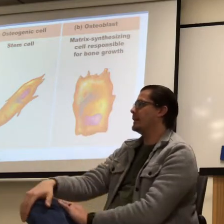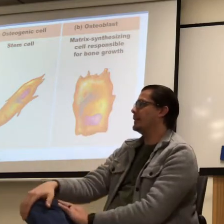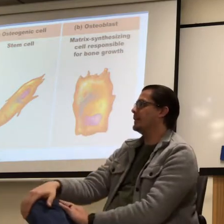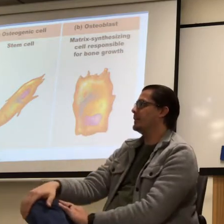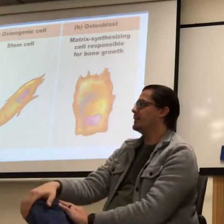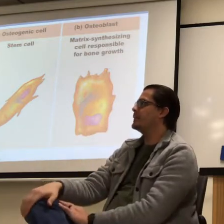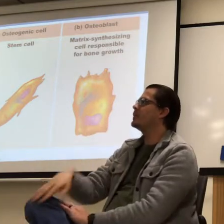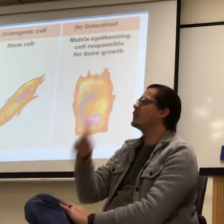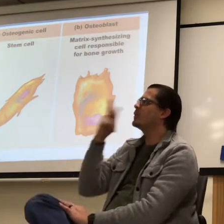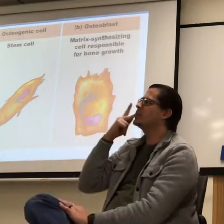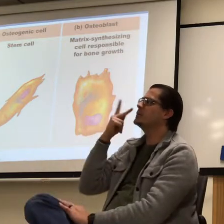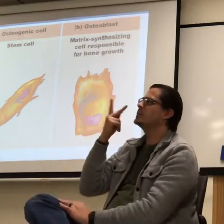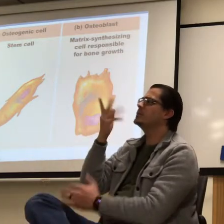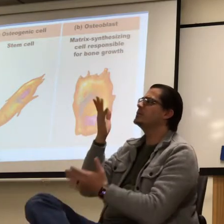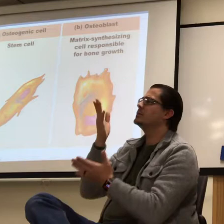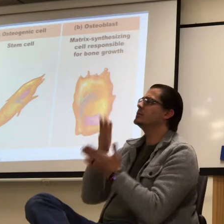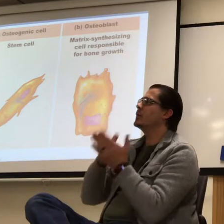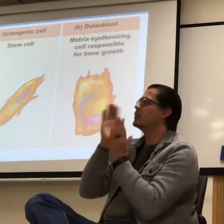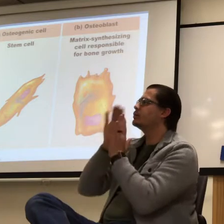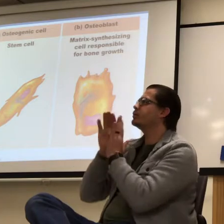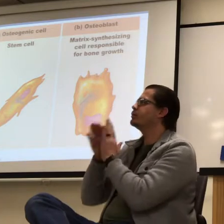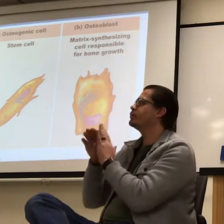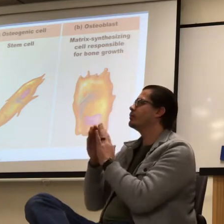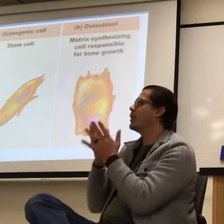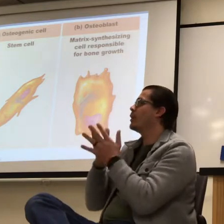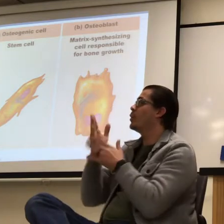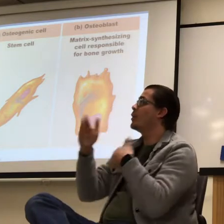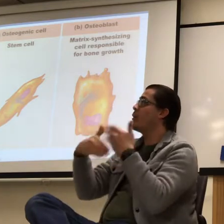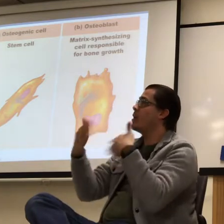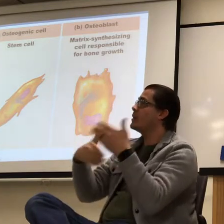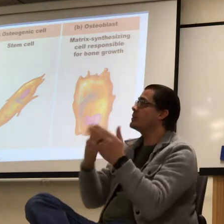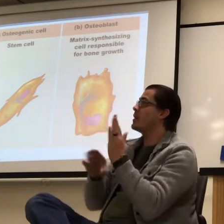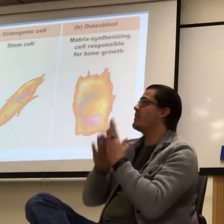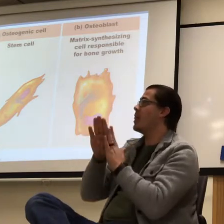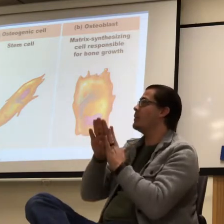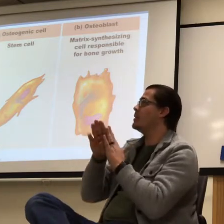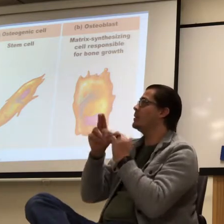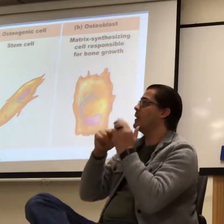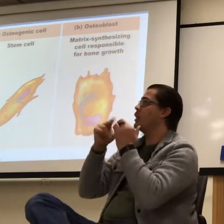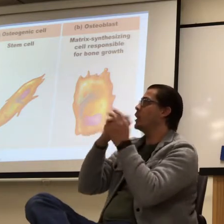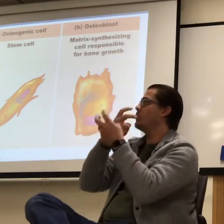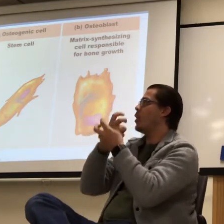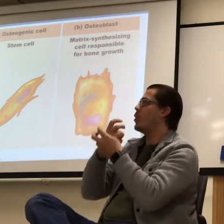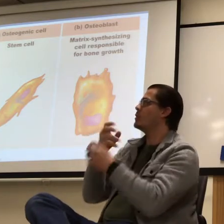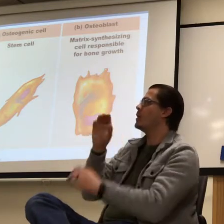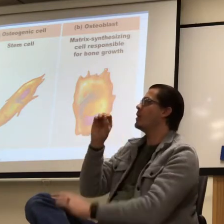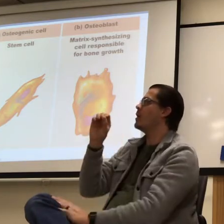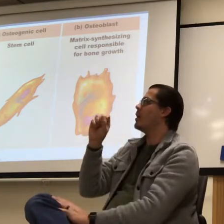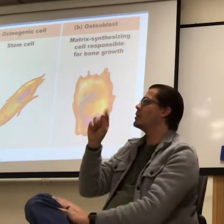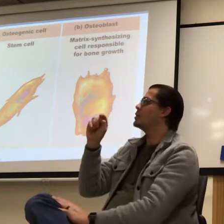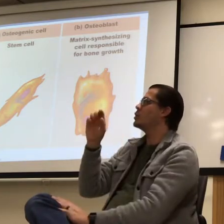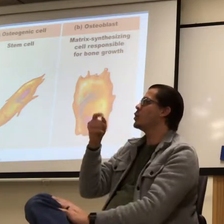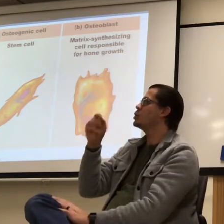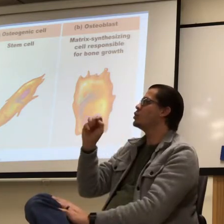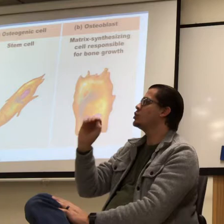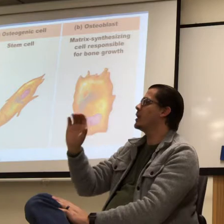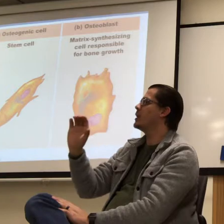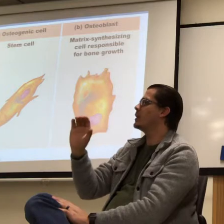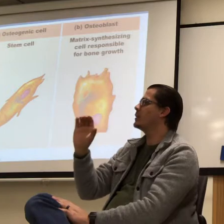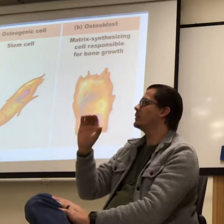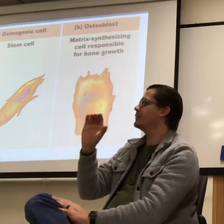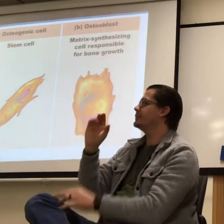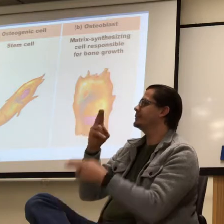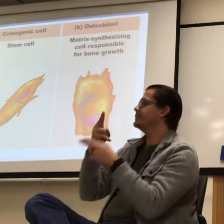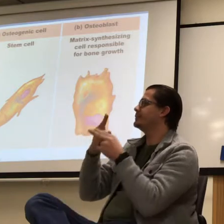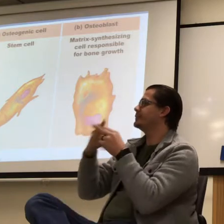And we'll look at some figures that take you through the process of development of bones. And sometimes these osteogenic cells are referred to as mesenchymal